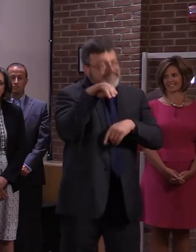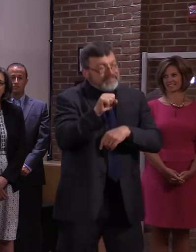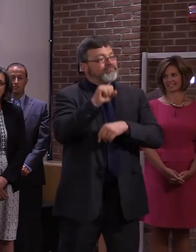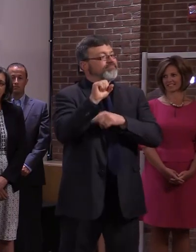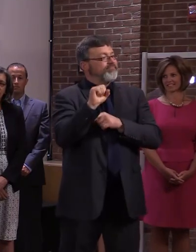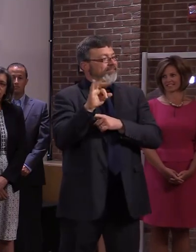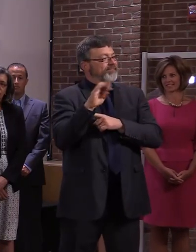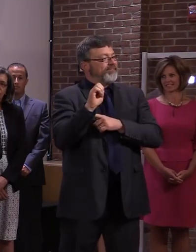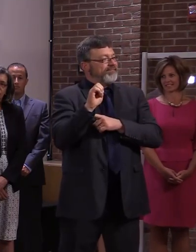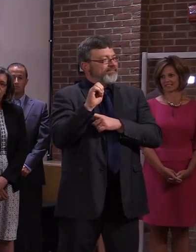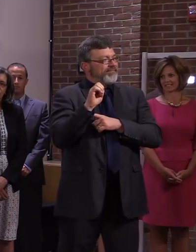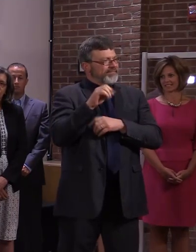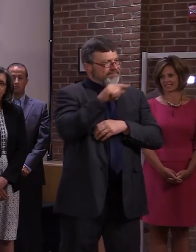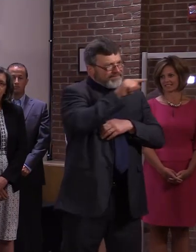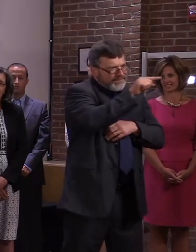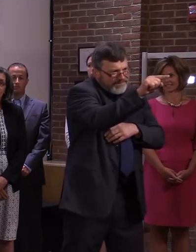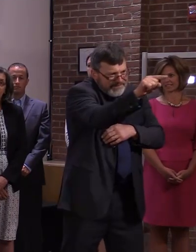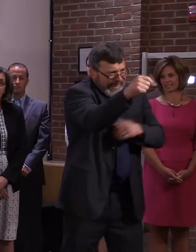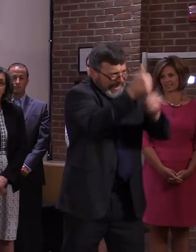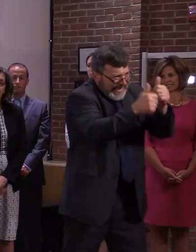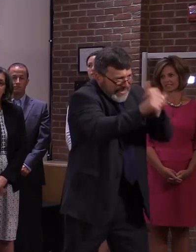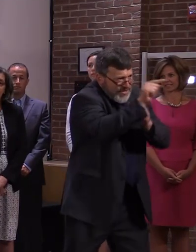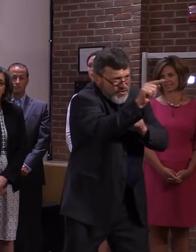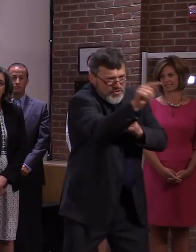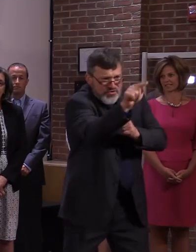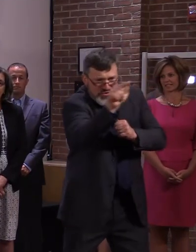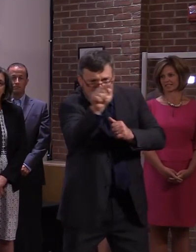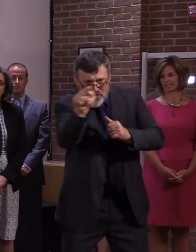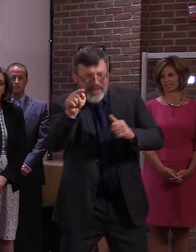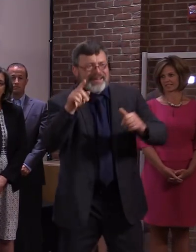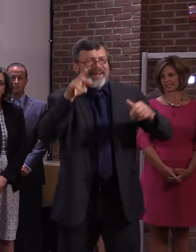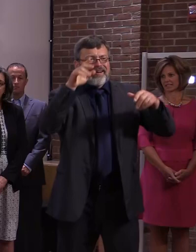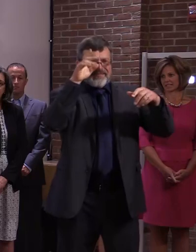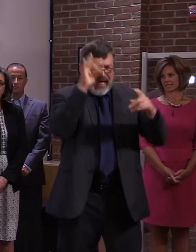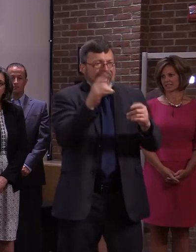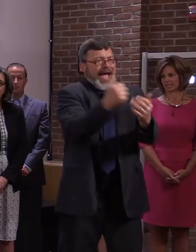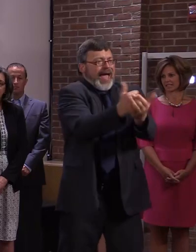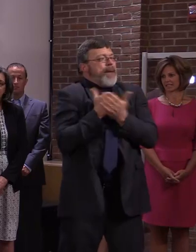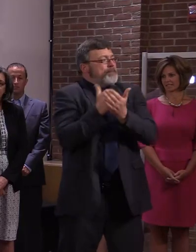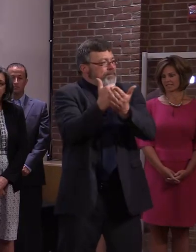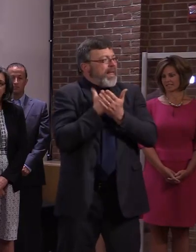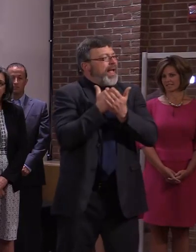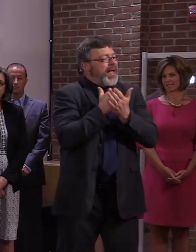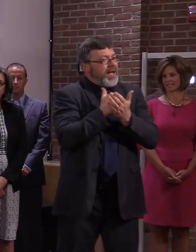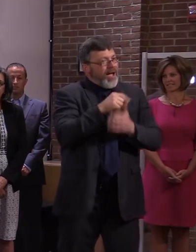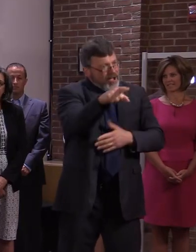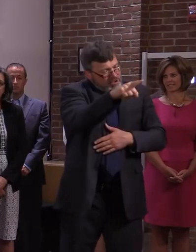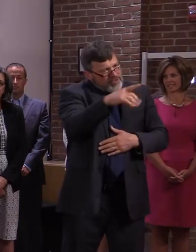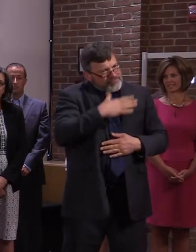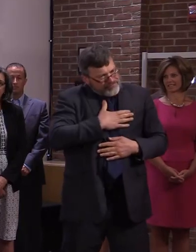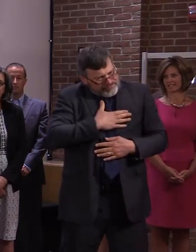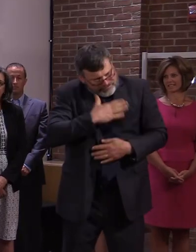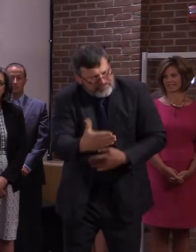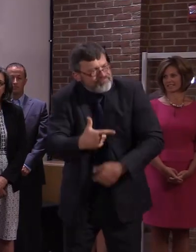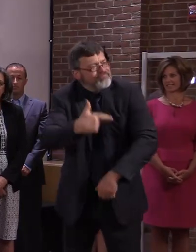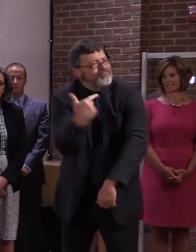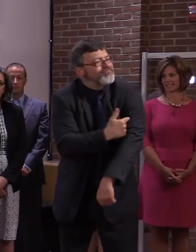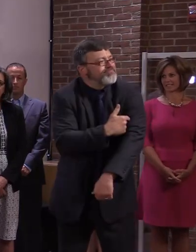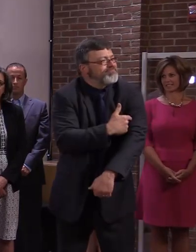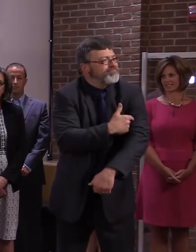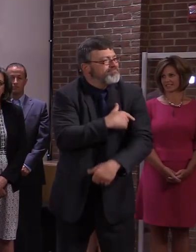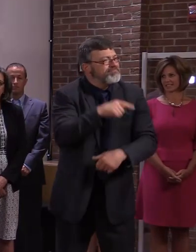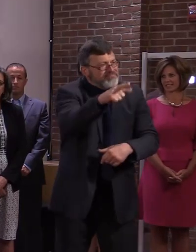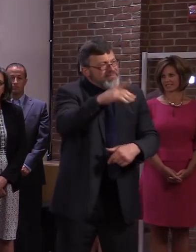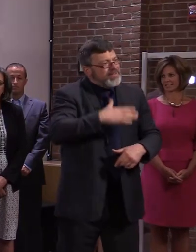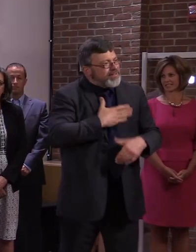from spreading and stepping up to get vaccinated. In fact, no state in the